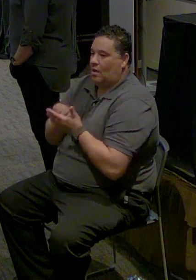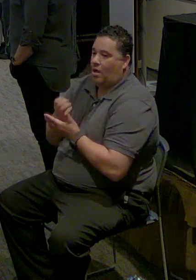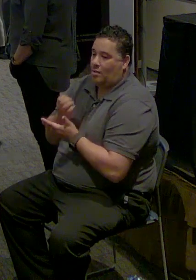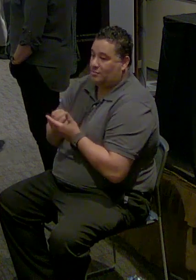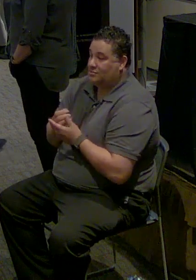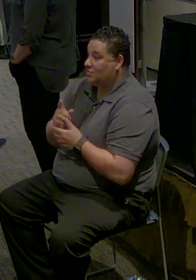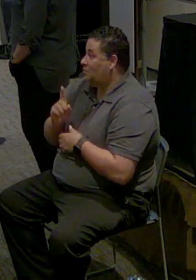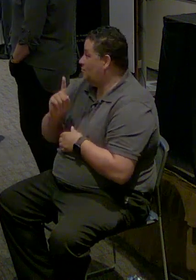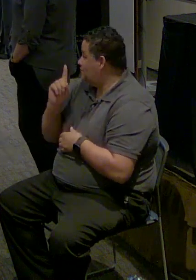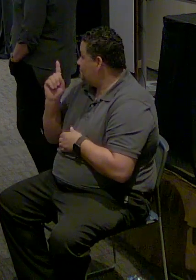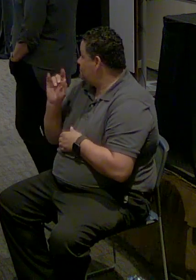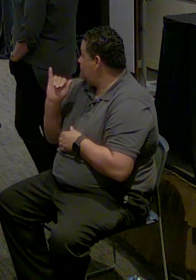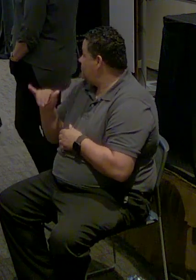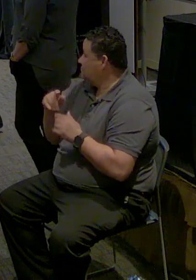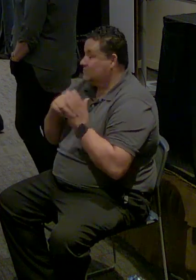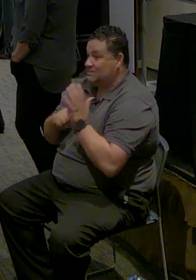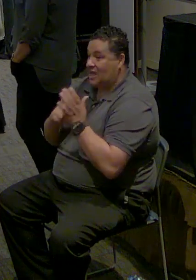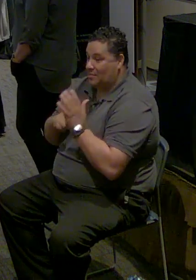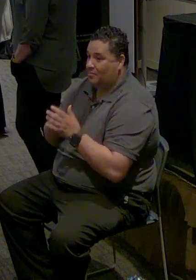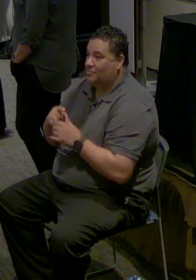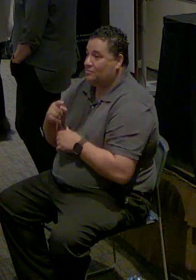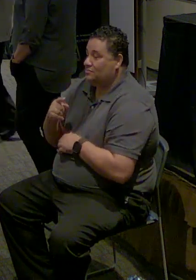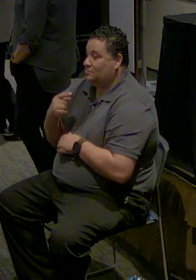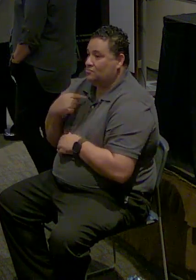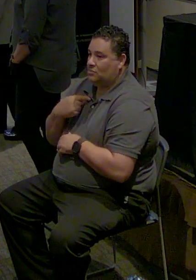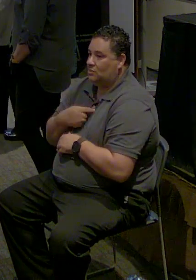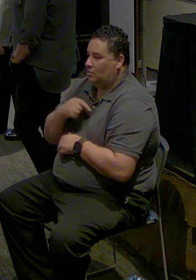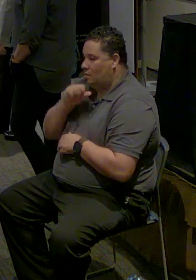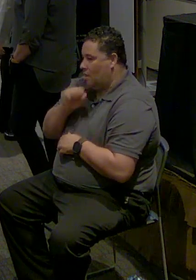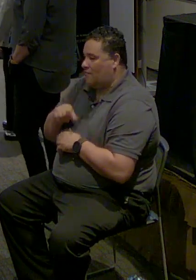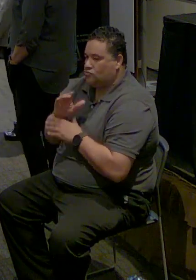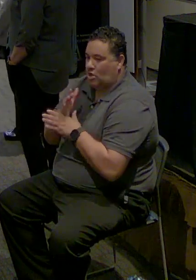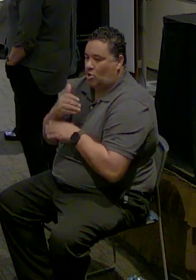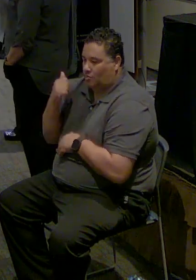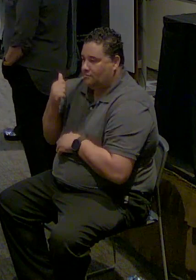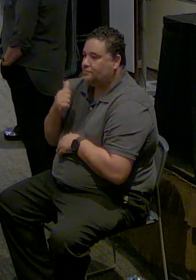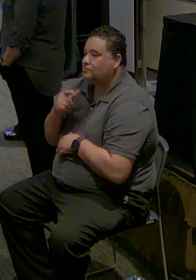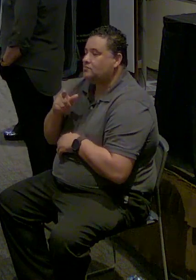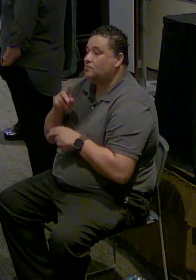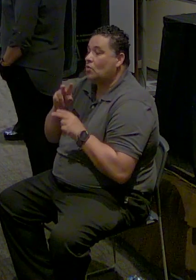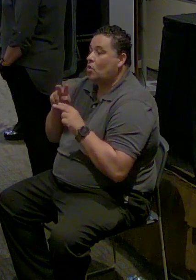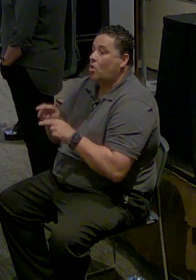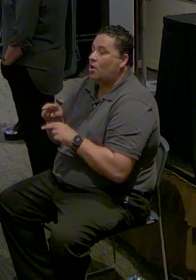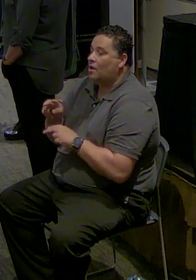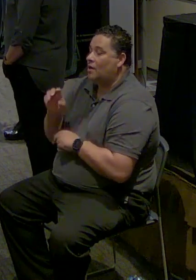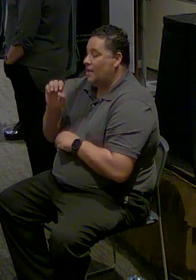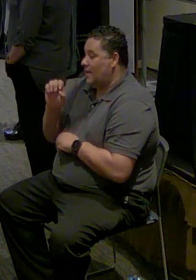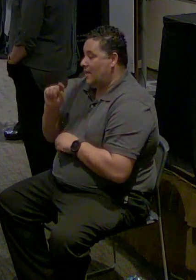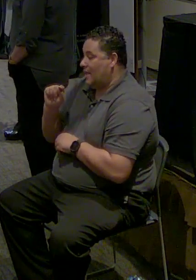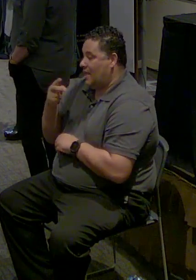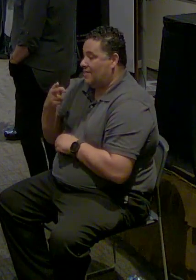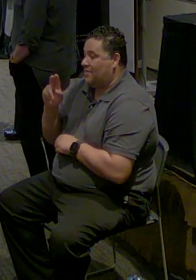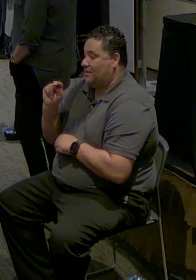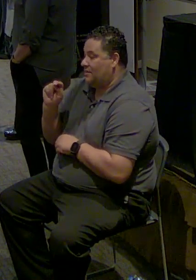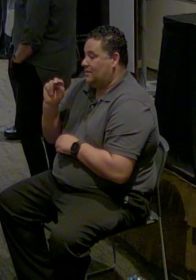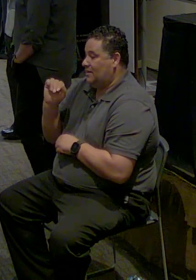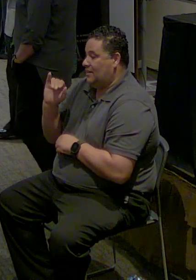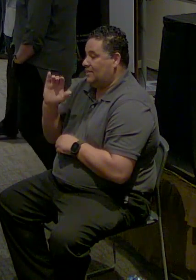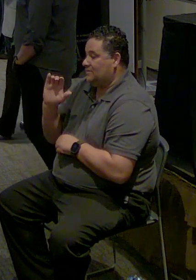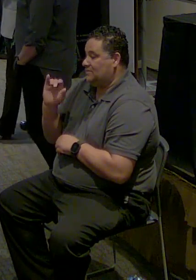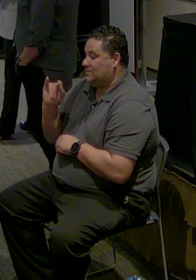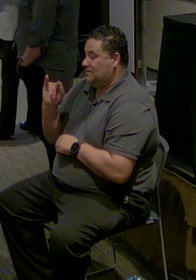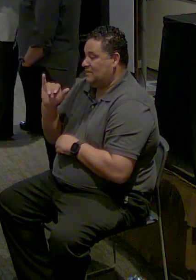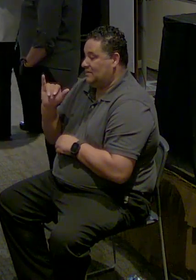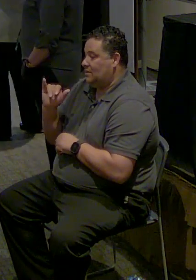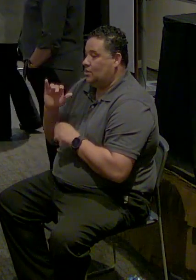this example, this is one that Nancy and I love to share, is if we look at our ethnicity groups in our state,